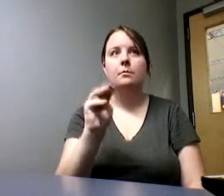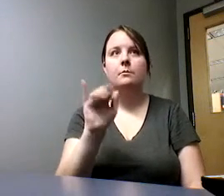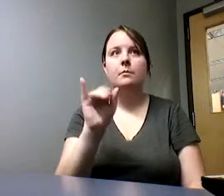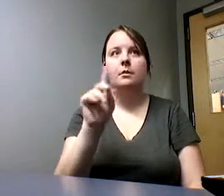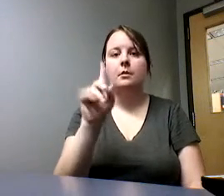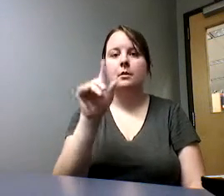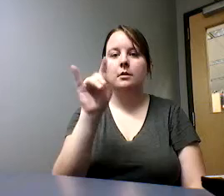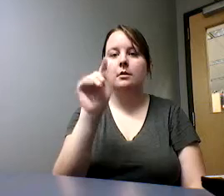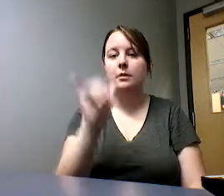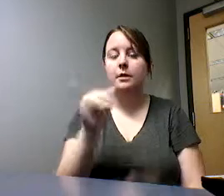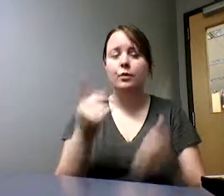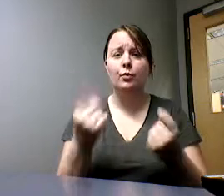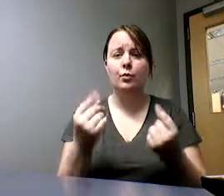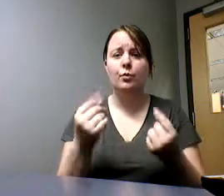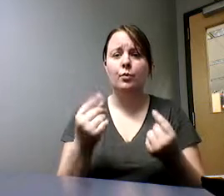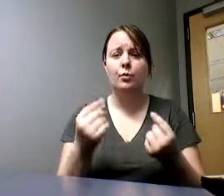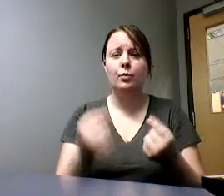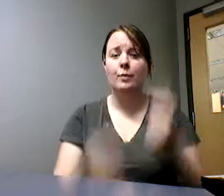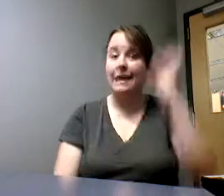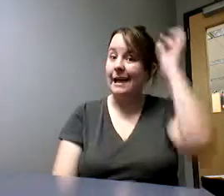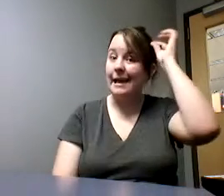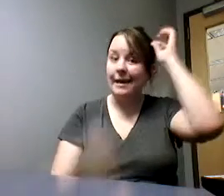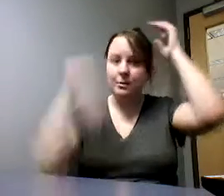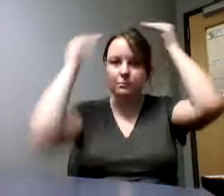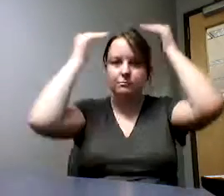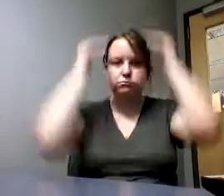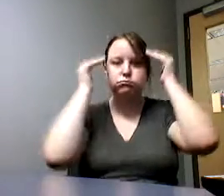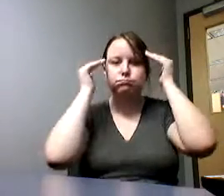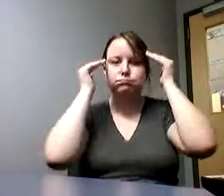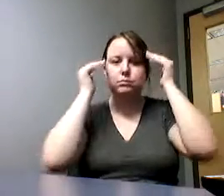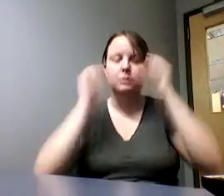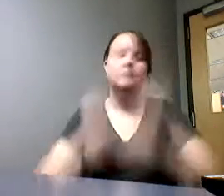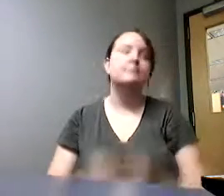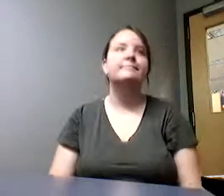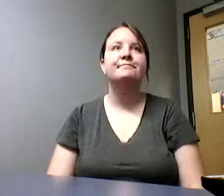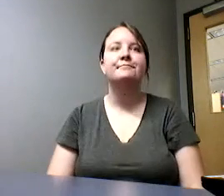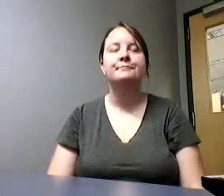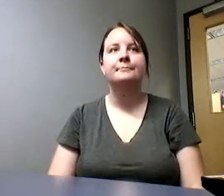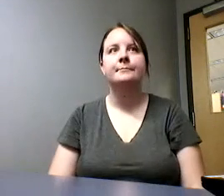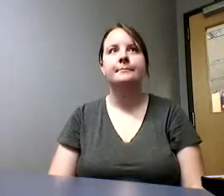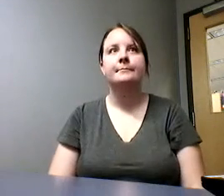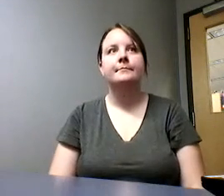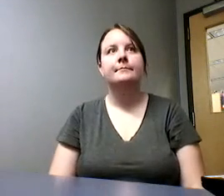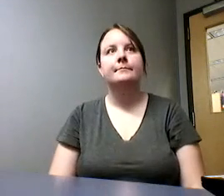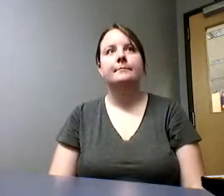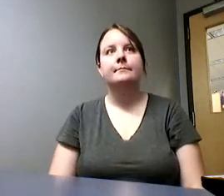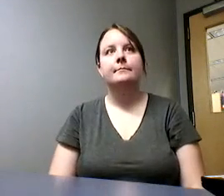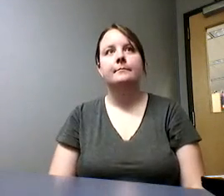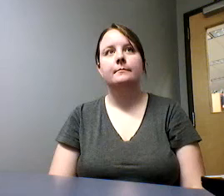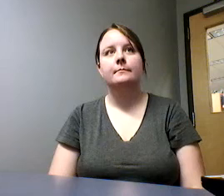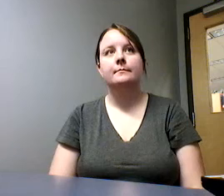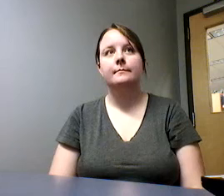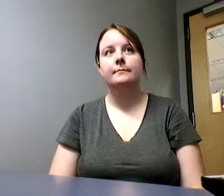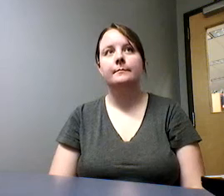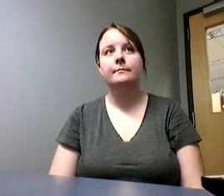Okay. Those girls just hate it when your hair gets flat. Other thing, you go outside and would you rather be outside